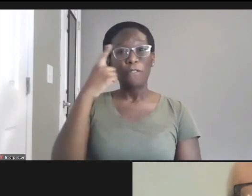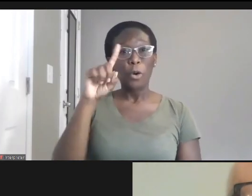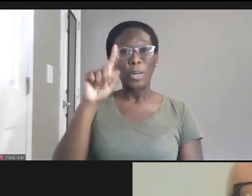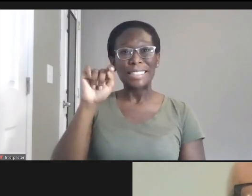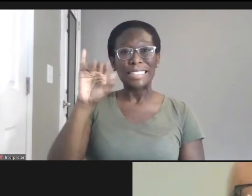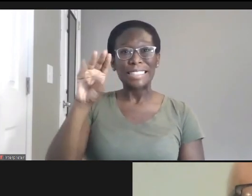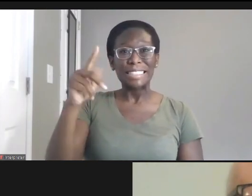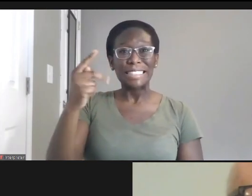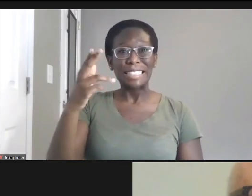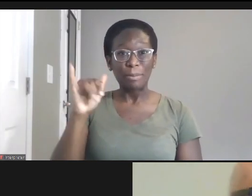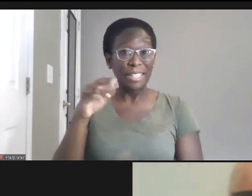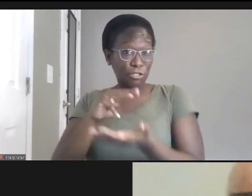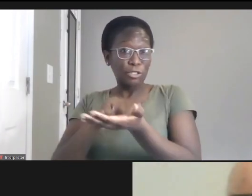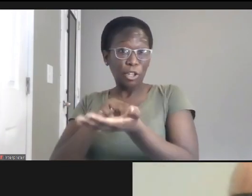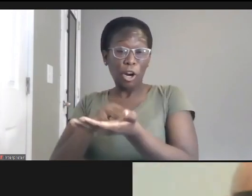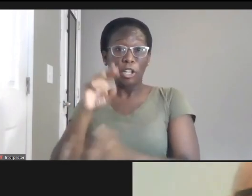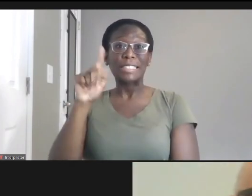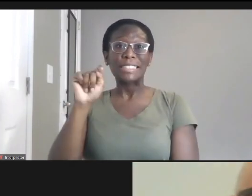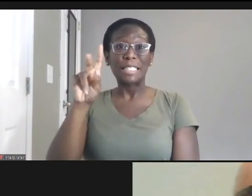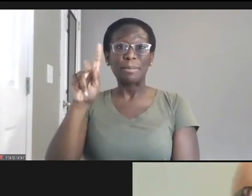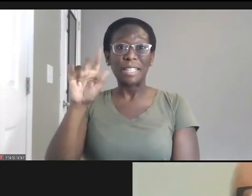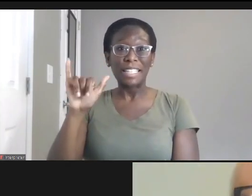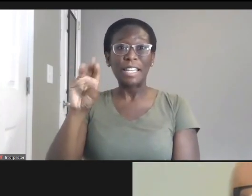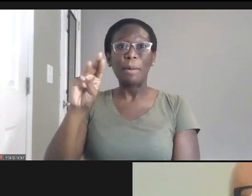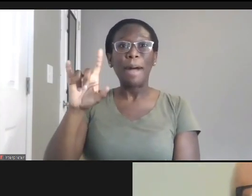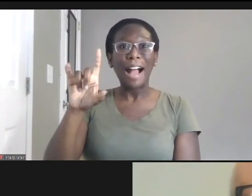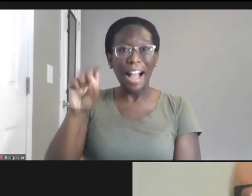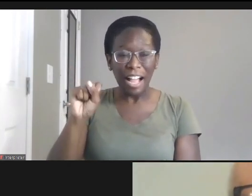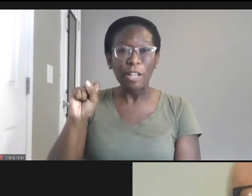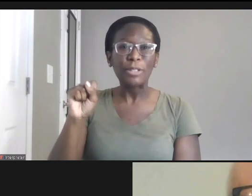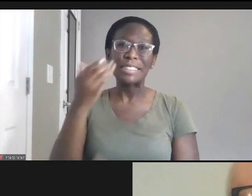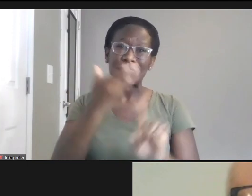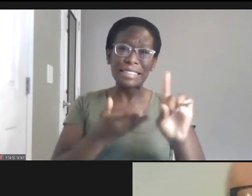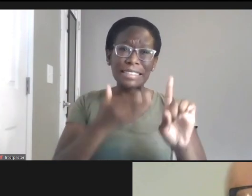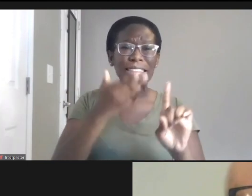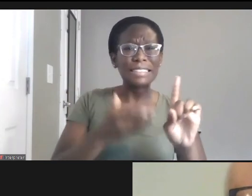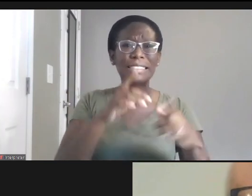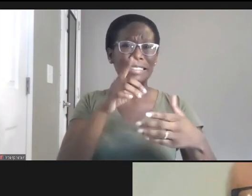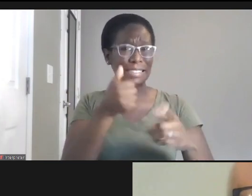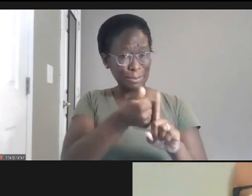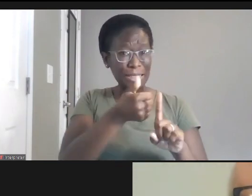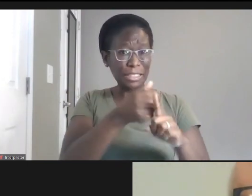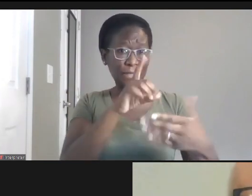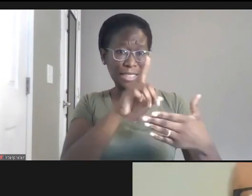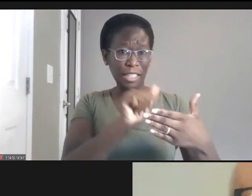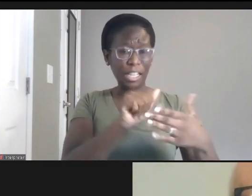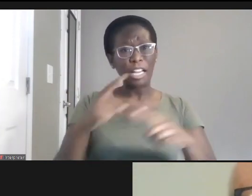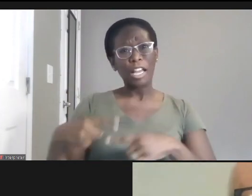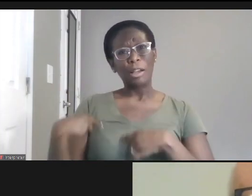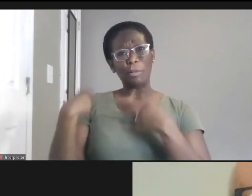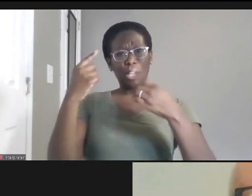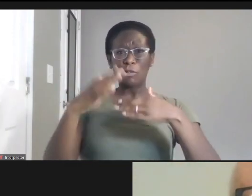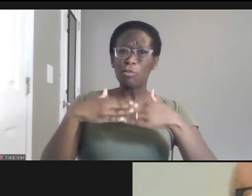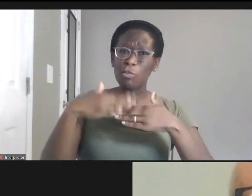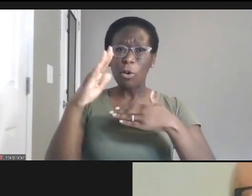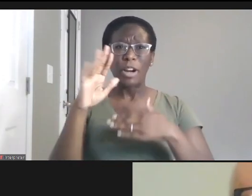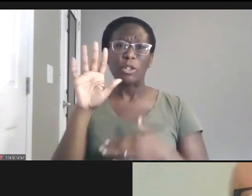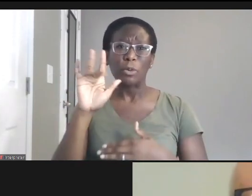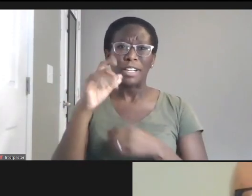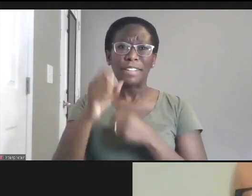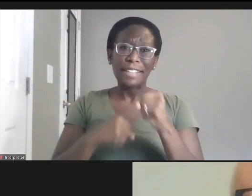As a person with a disability, Timothy has more than 25 years of experience in the disability